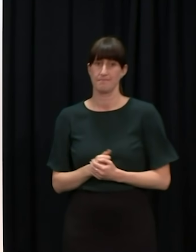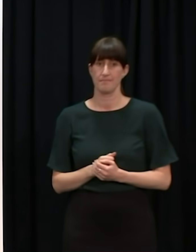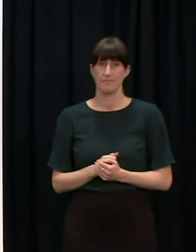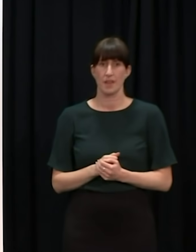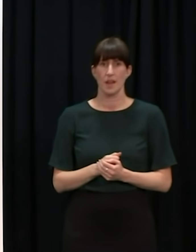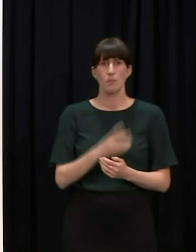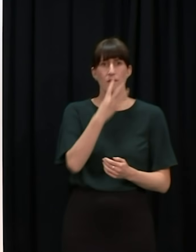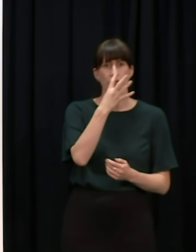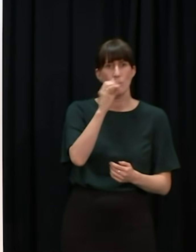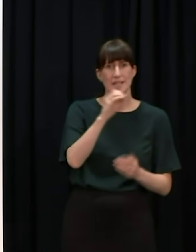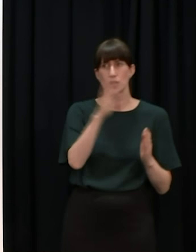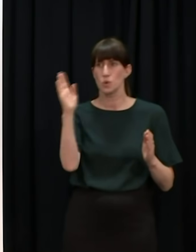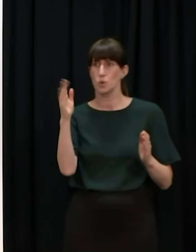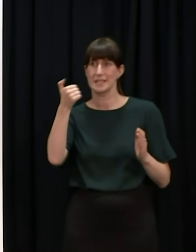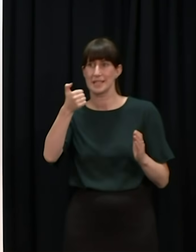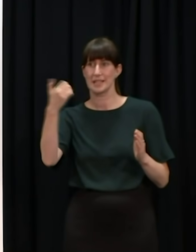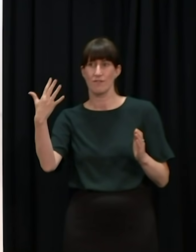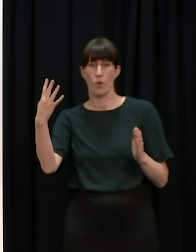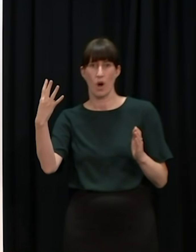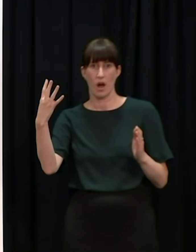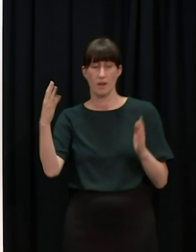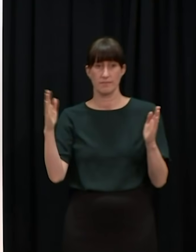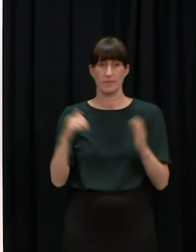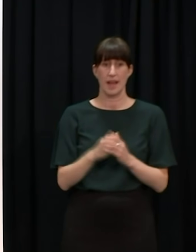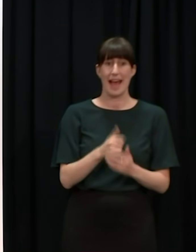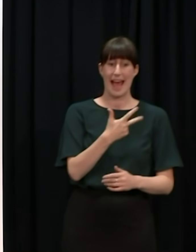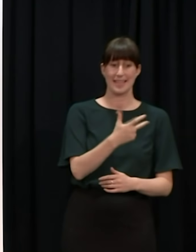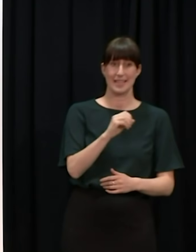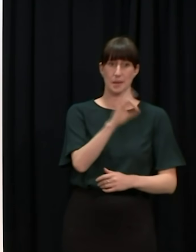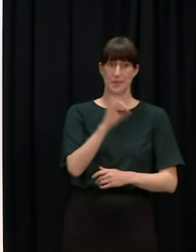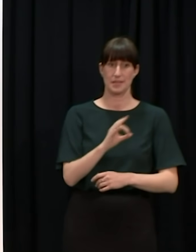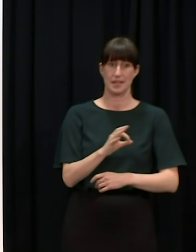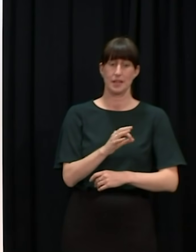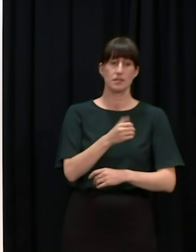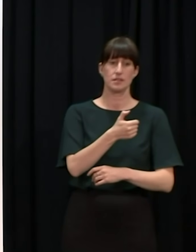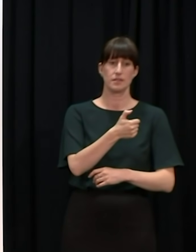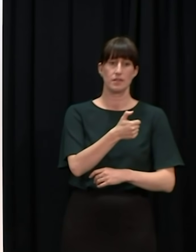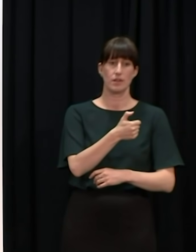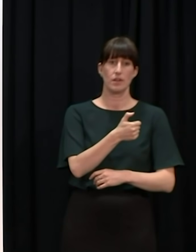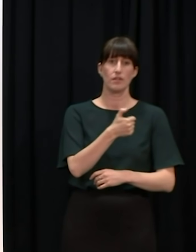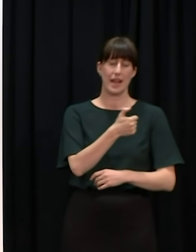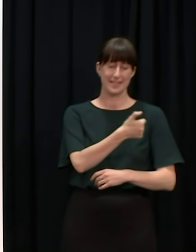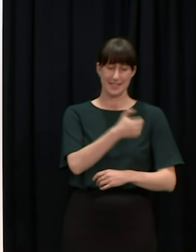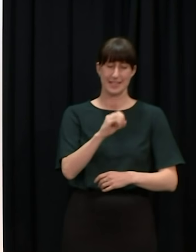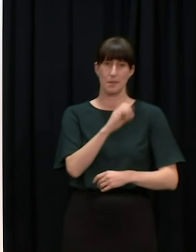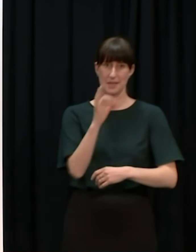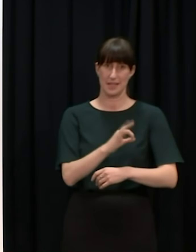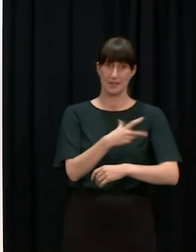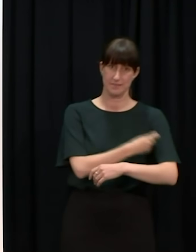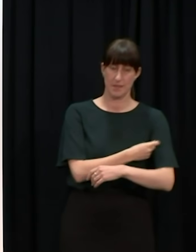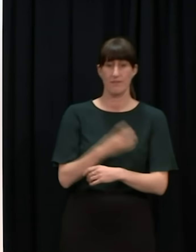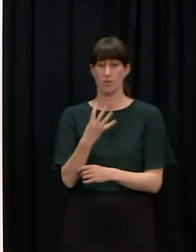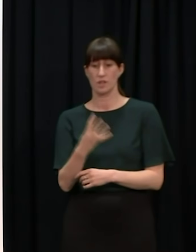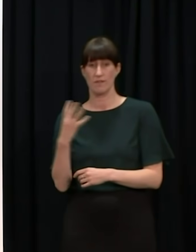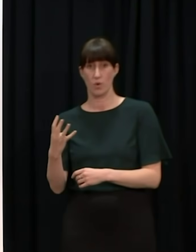between 40 and 64, 80% have had their first dose and 44% their second. Those numbers are encouraging, but they do show